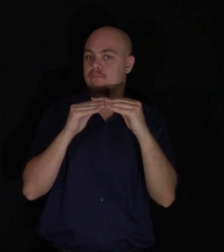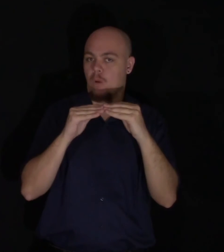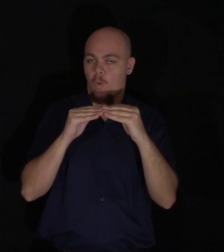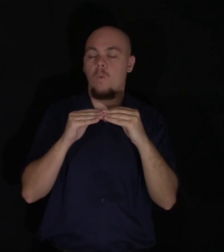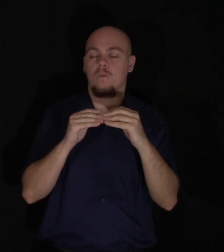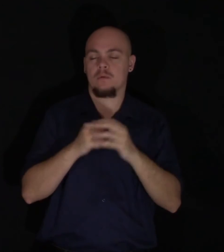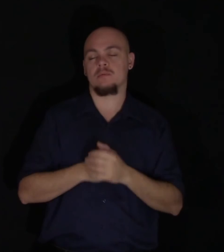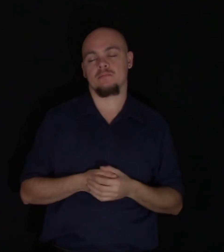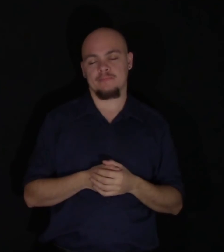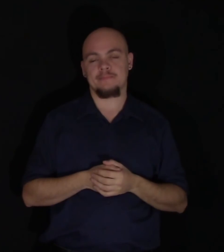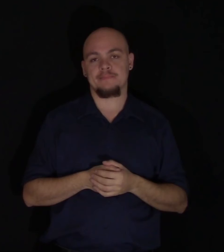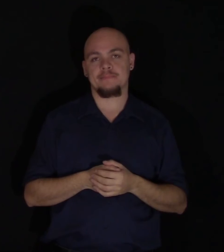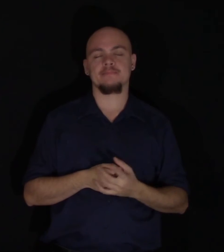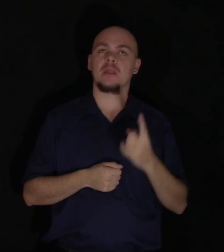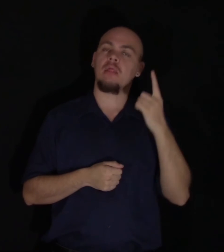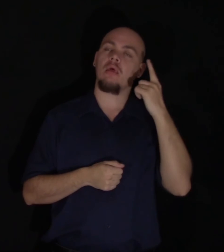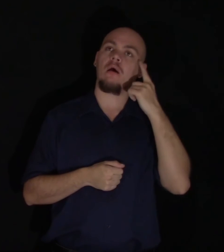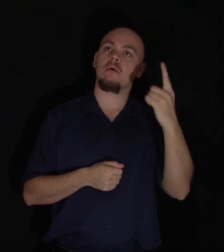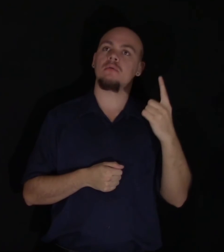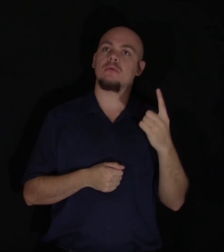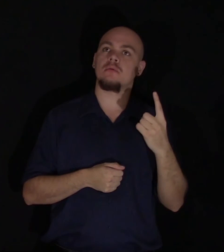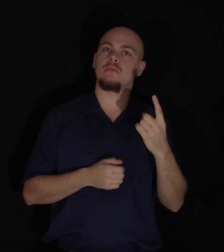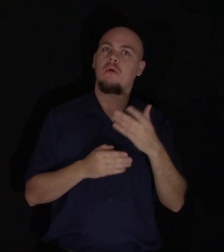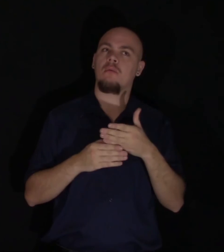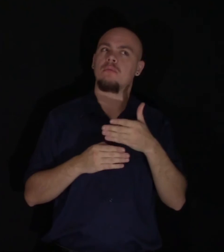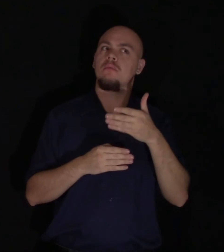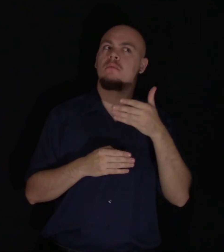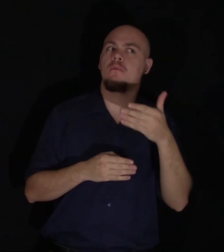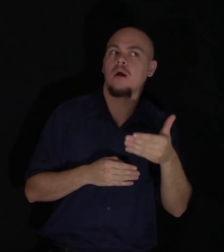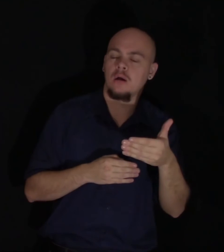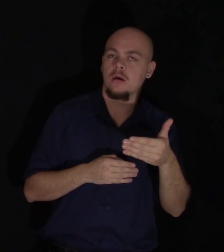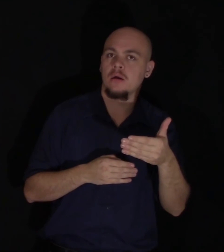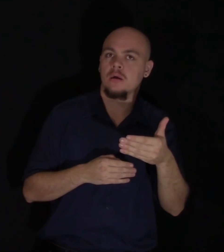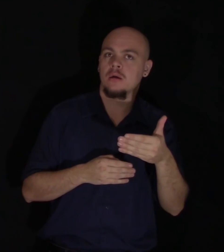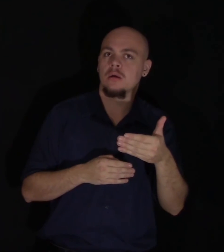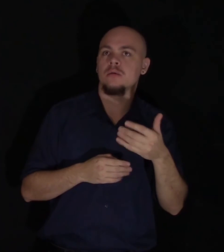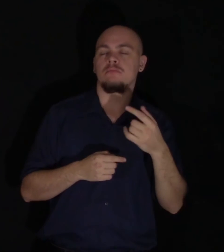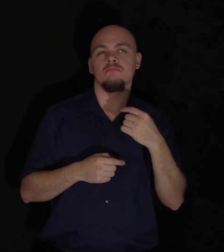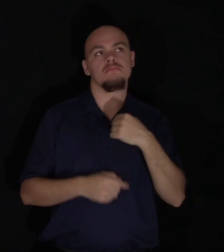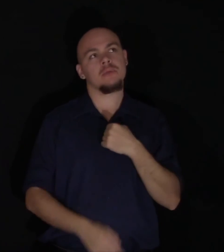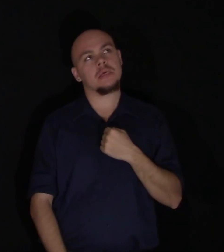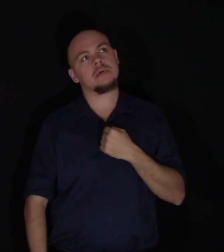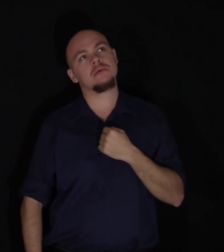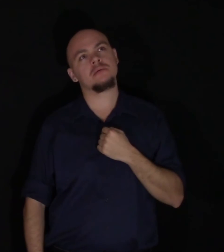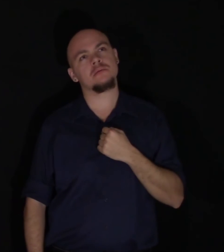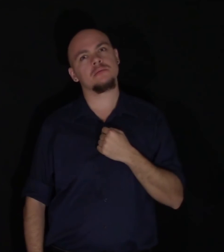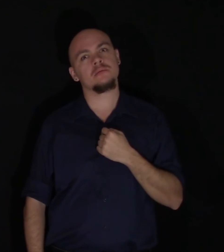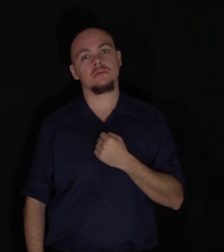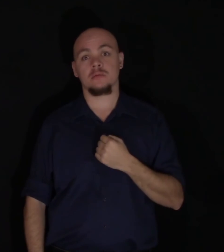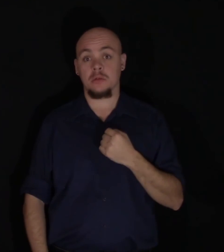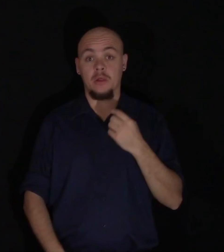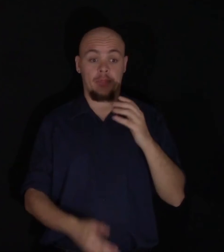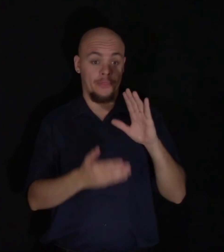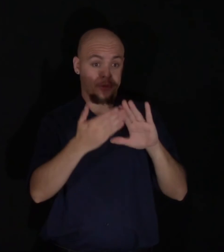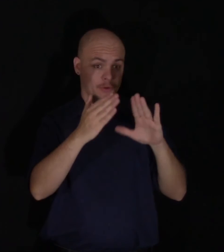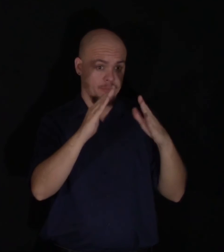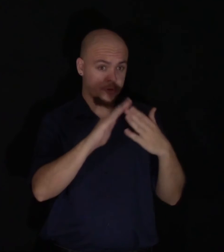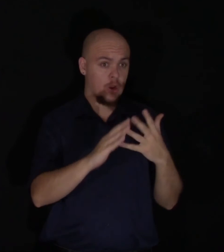then I thought, what if I took this a step further? What if I went out into the